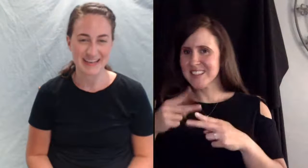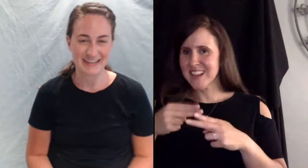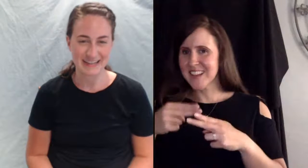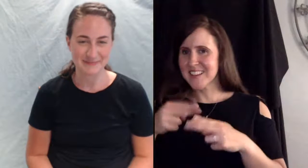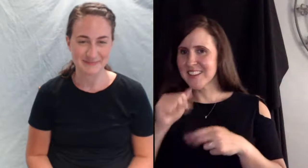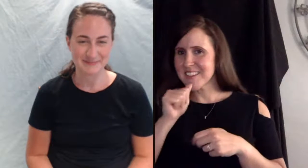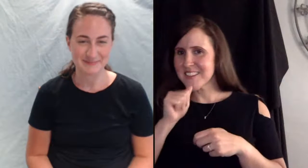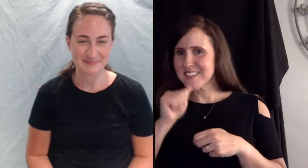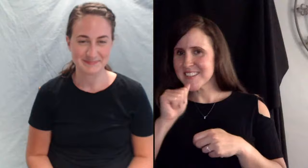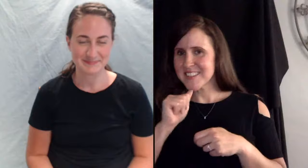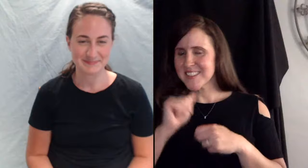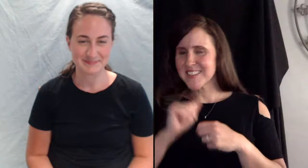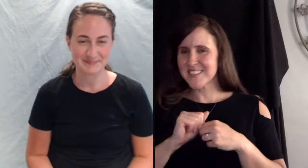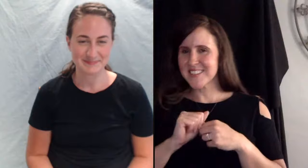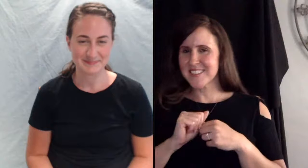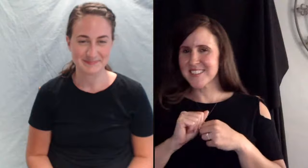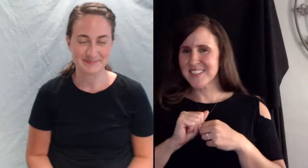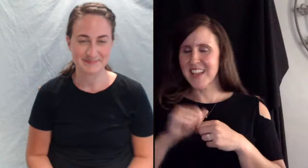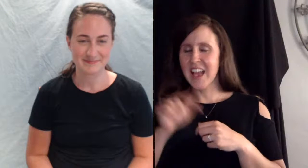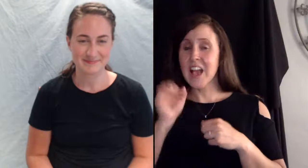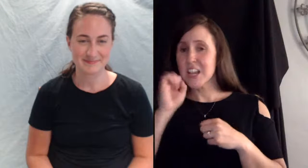This is her sign name.